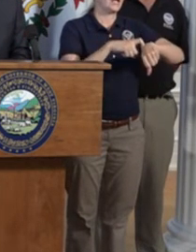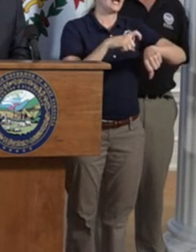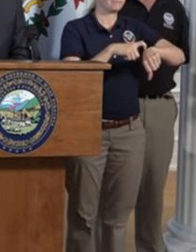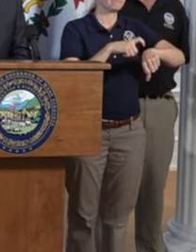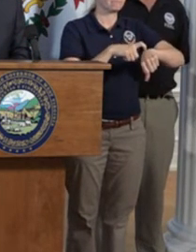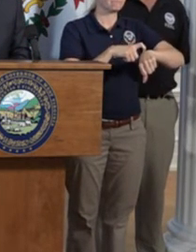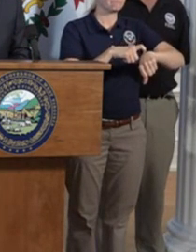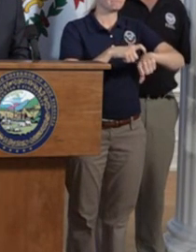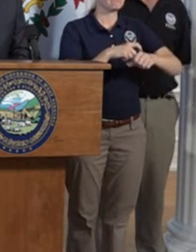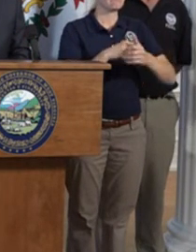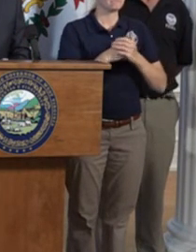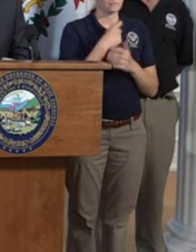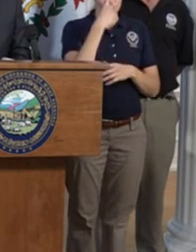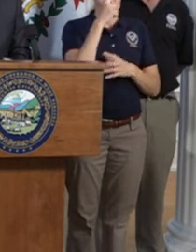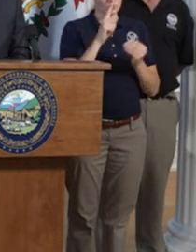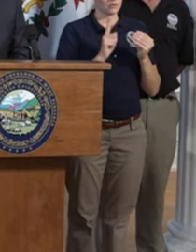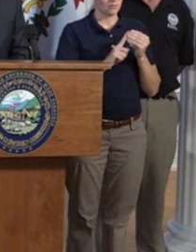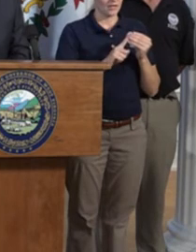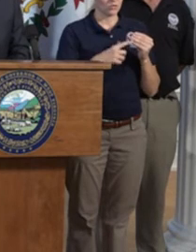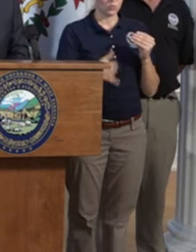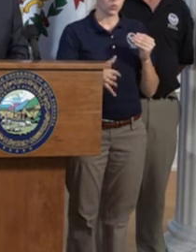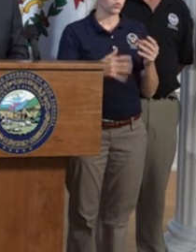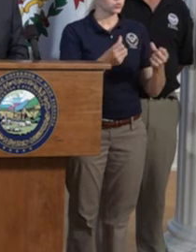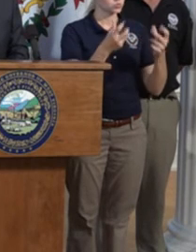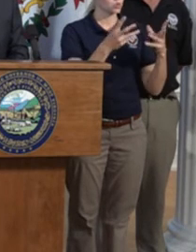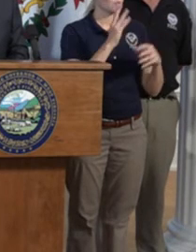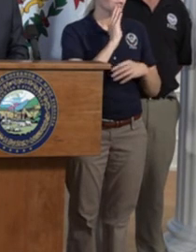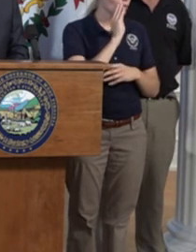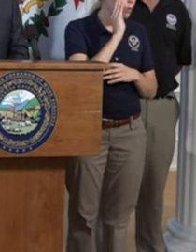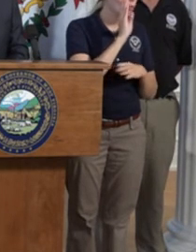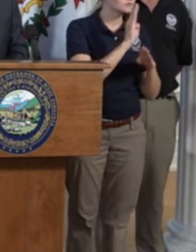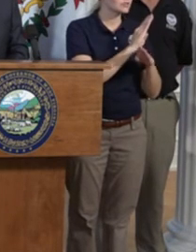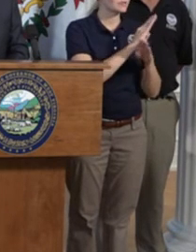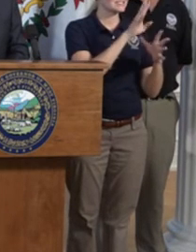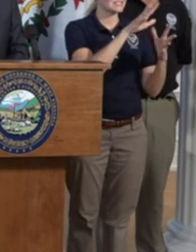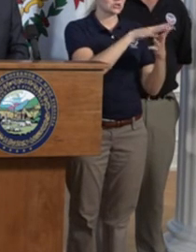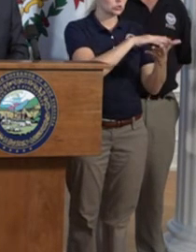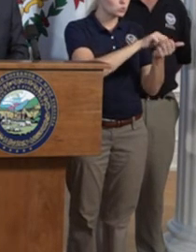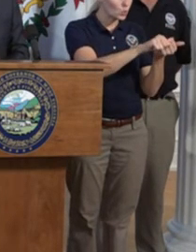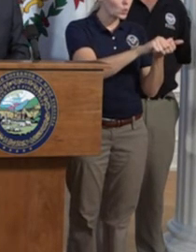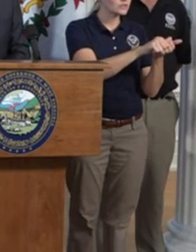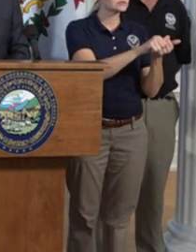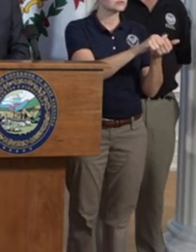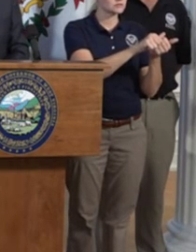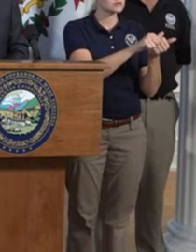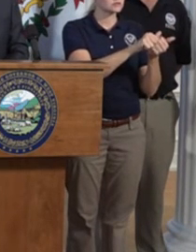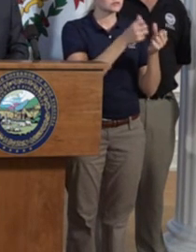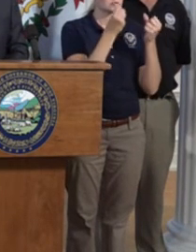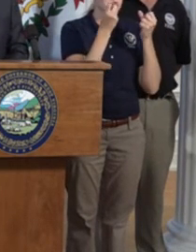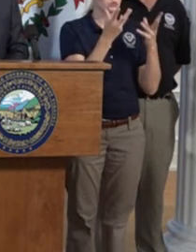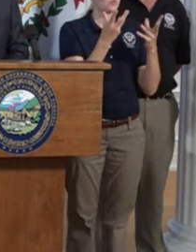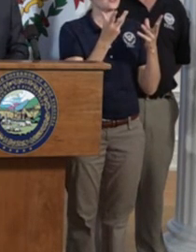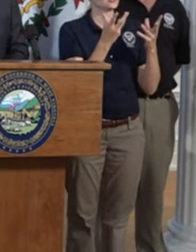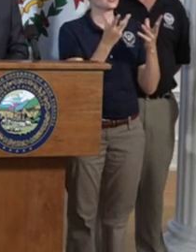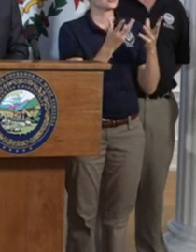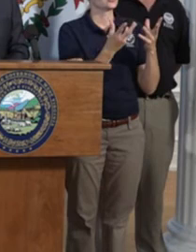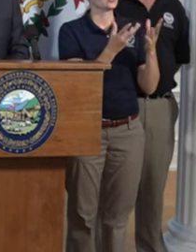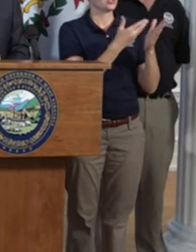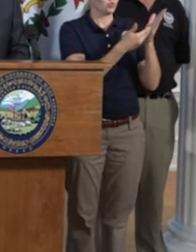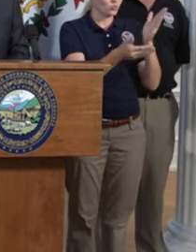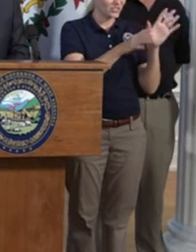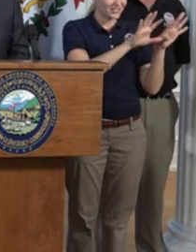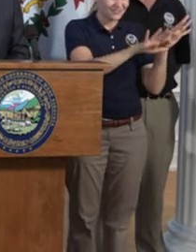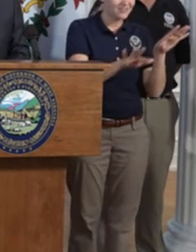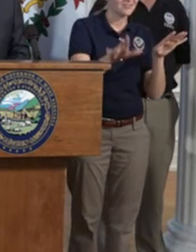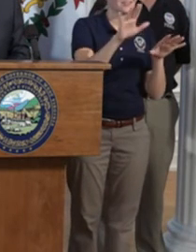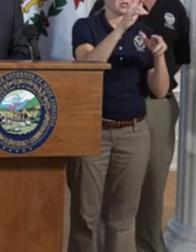the amount of homes and businesses that's been destroyed, the amount of debris and buildings that's